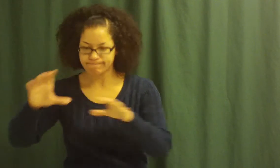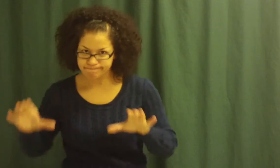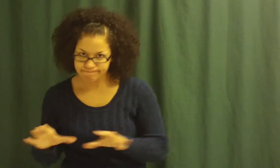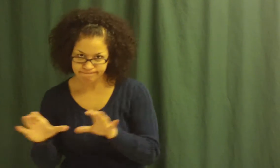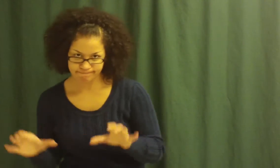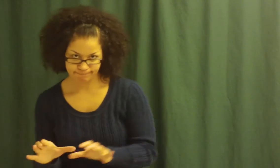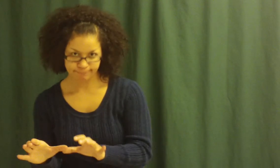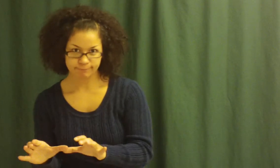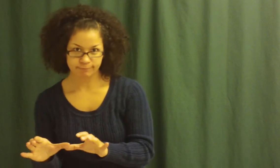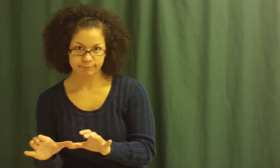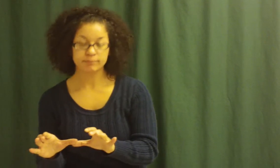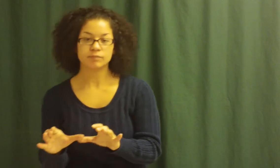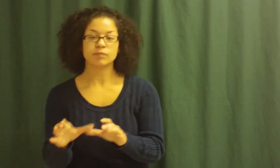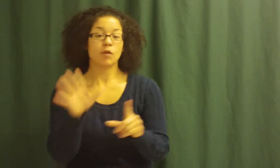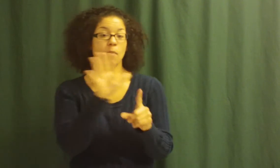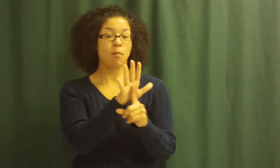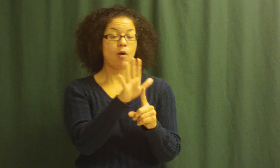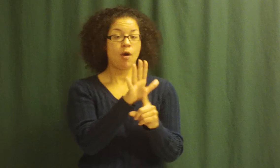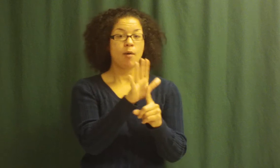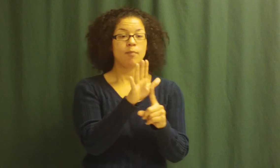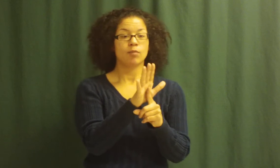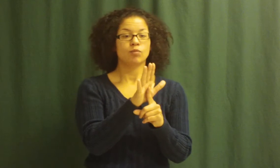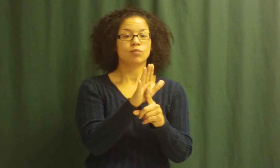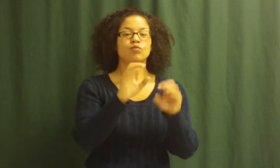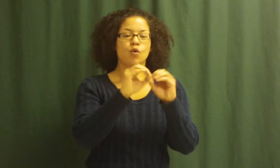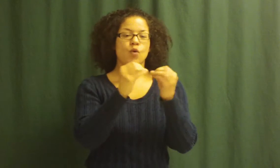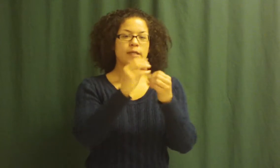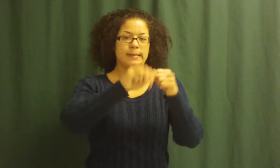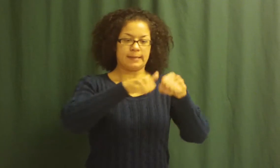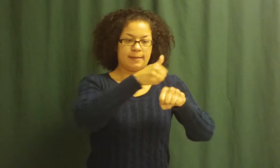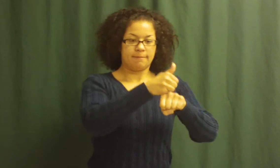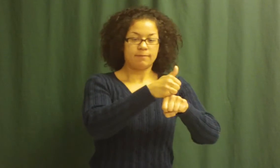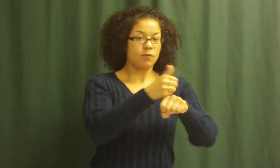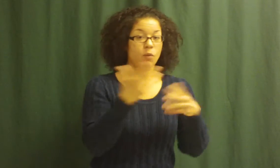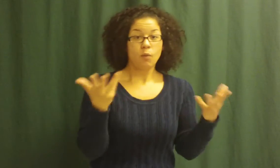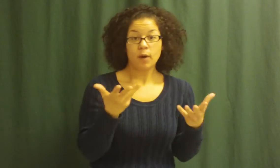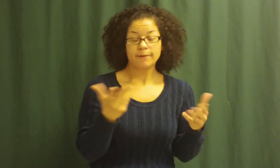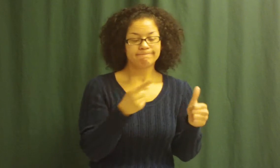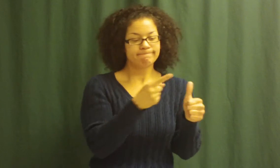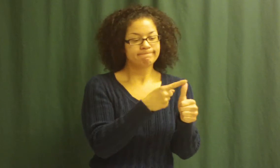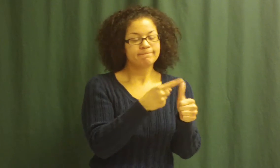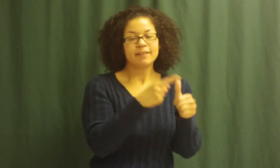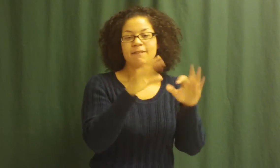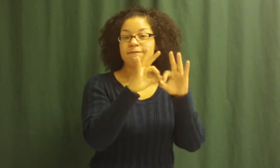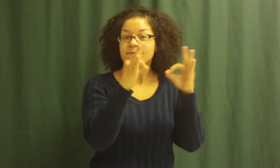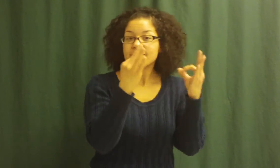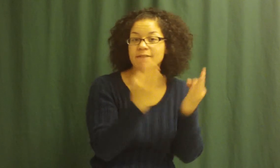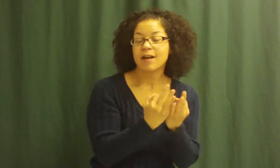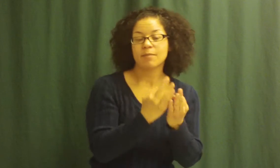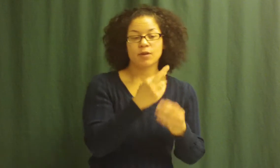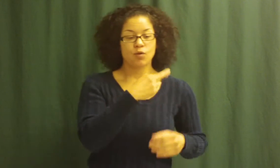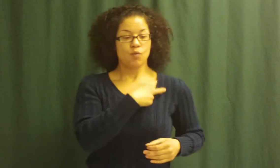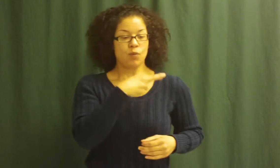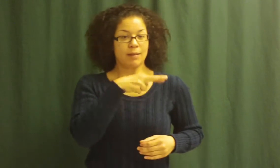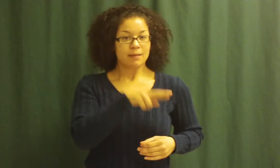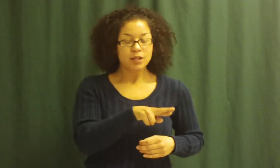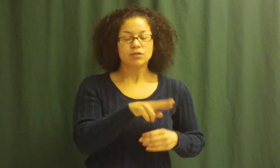Common institutions are the family, education, religion, work, and healthcare.